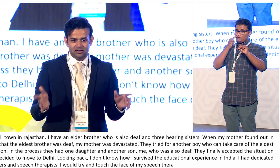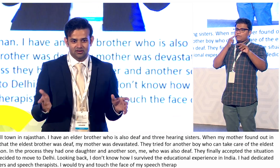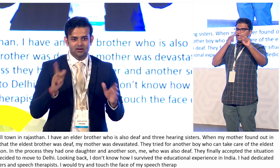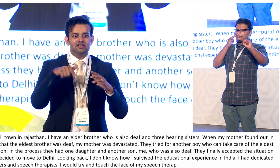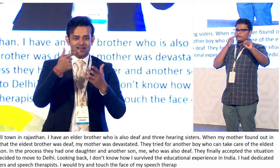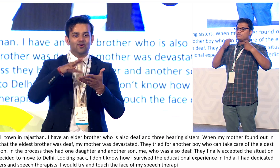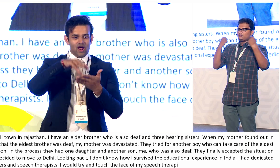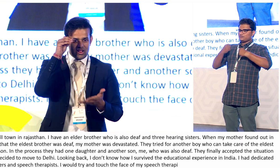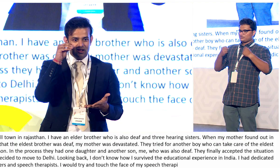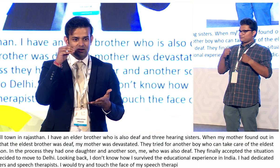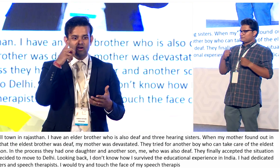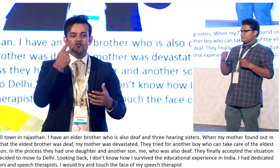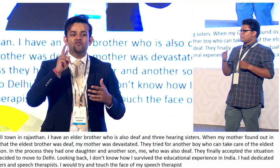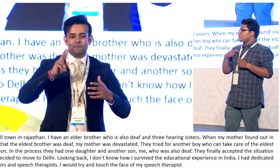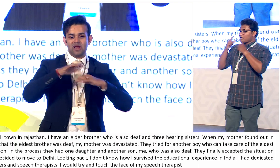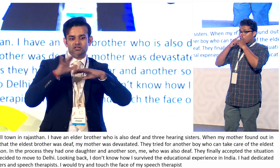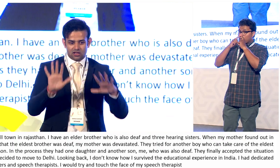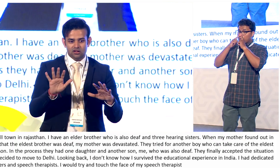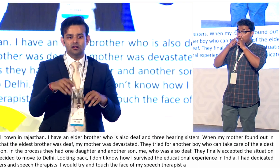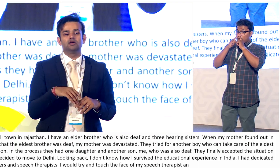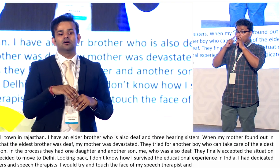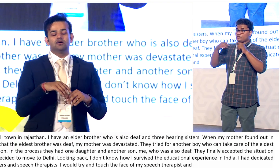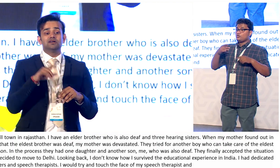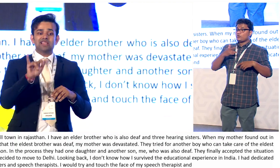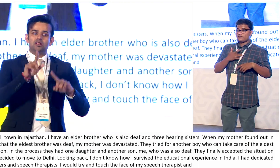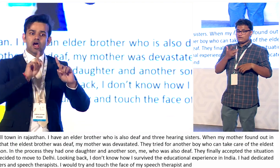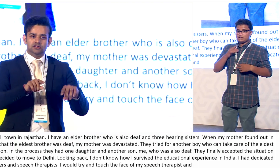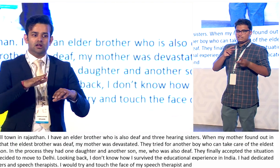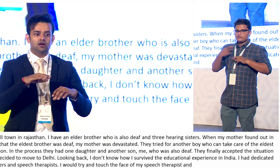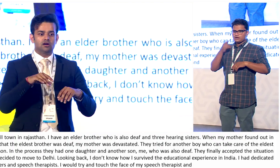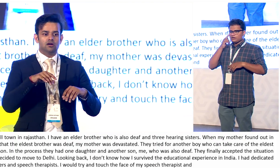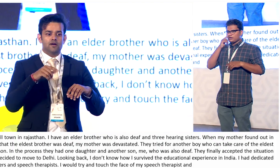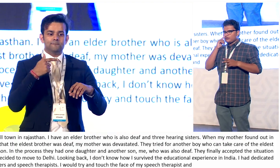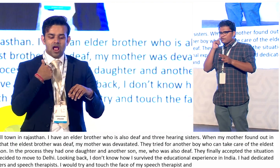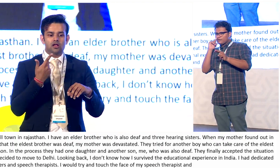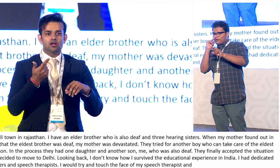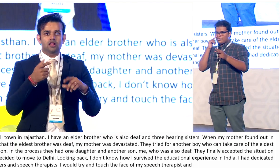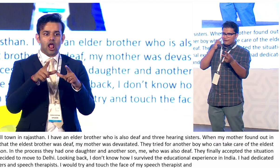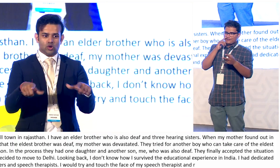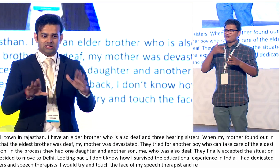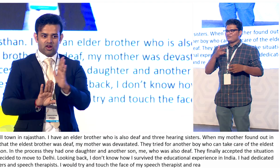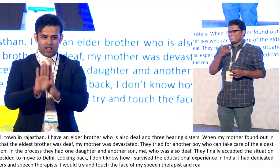N, you can, and say it. You can feel the difference. The vibration is subtle, but it's different.